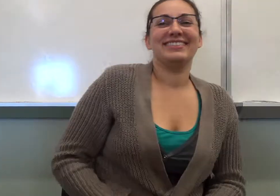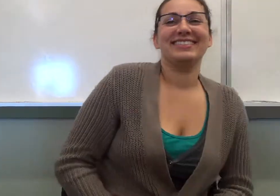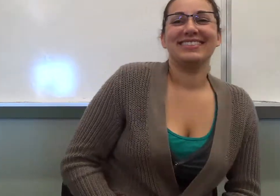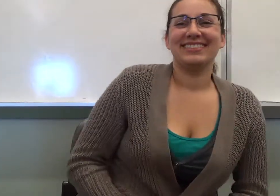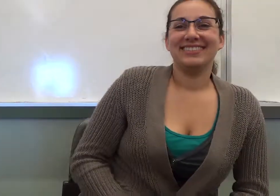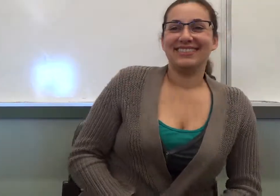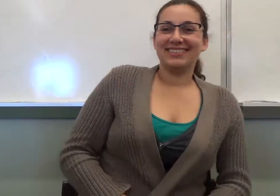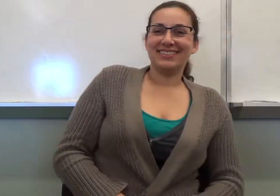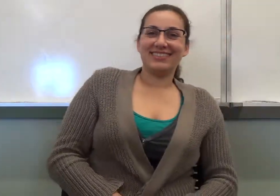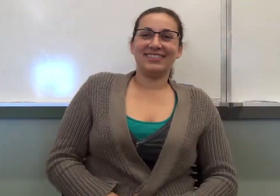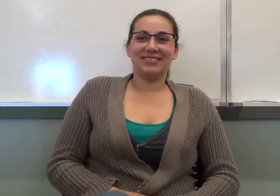382.5 square feet.